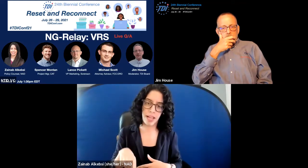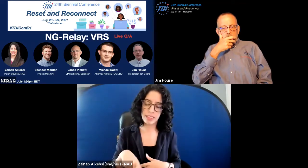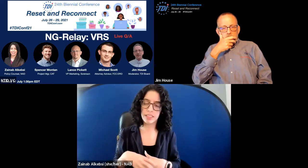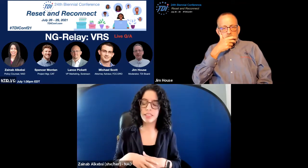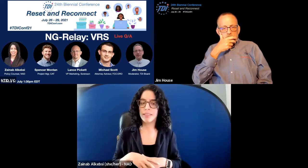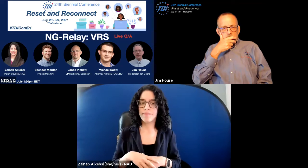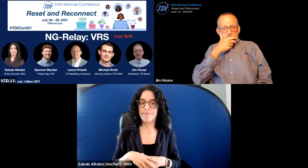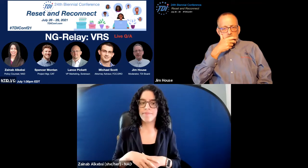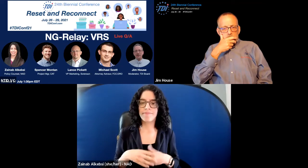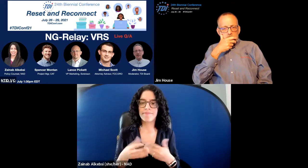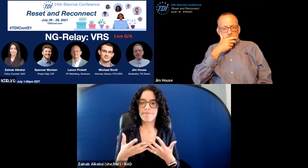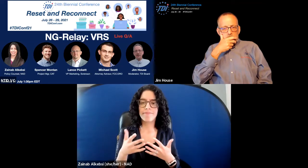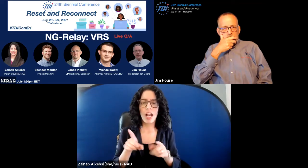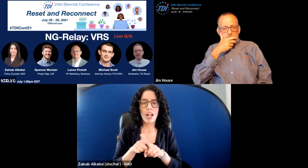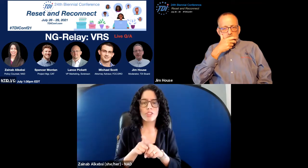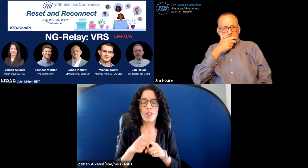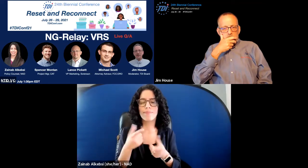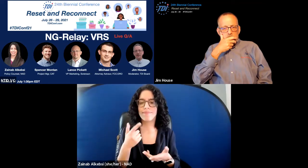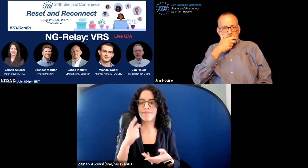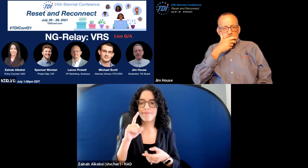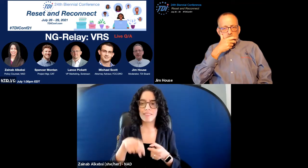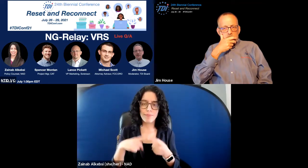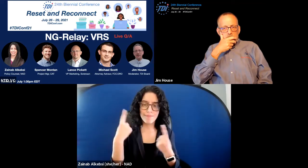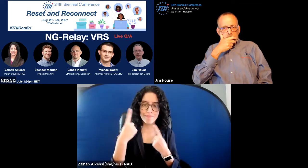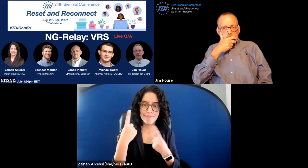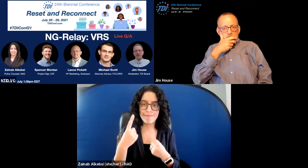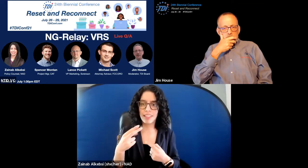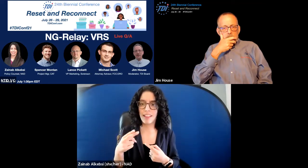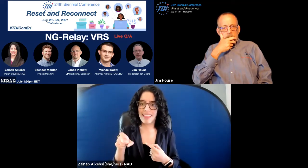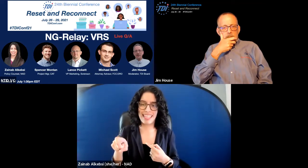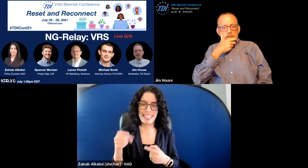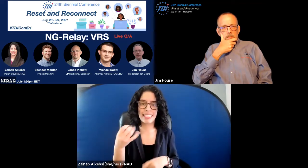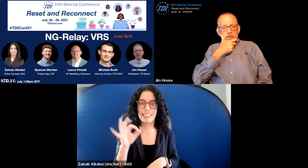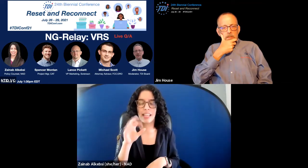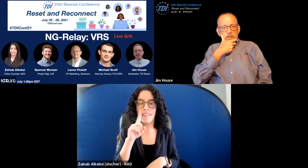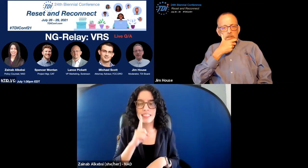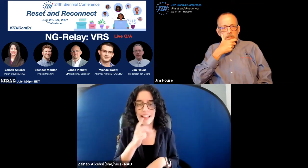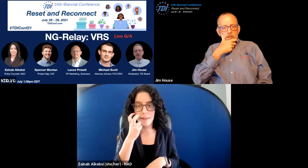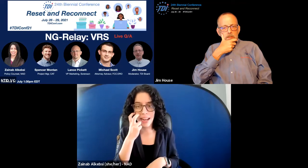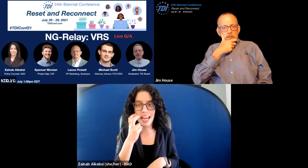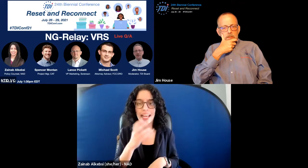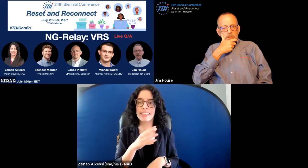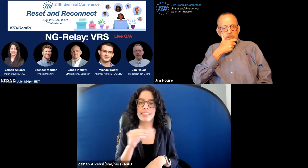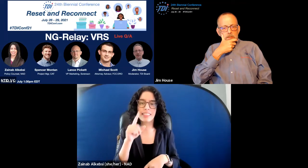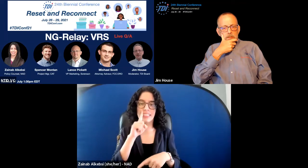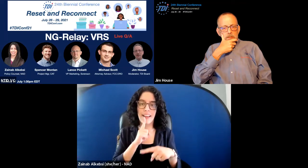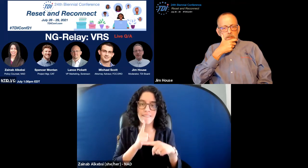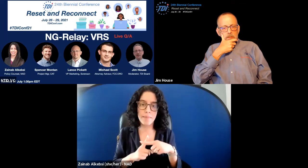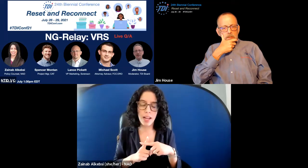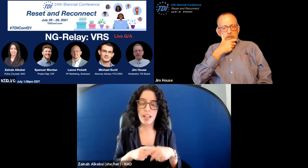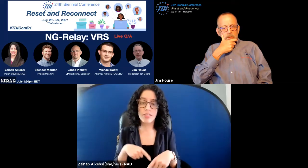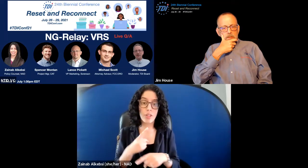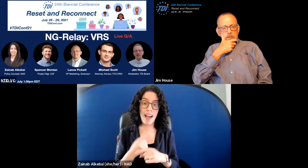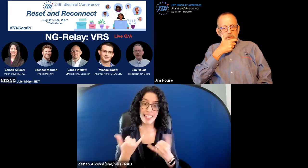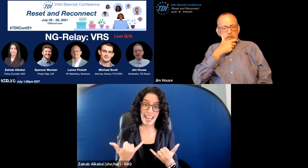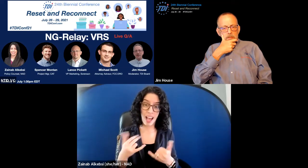equivalence, equity. It's a must. Then also you have to consider the needs of deaf and